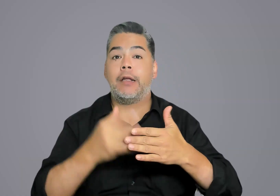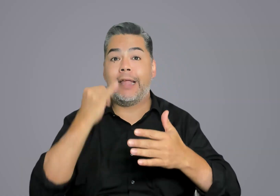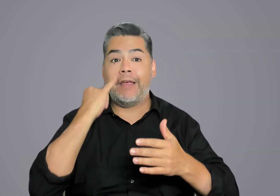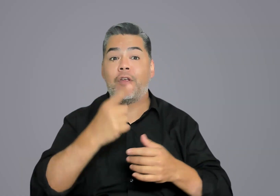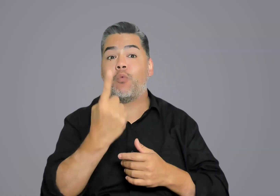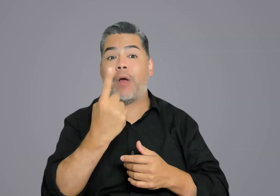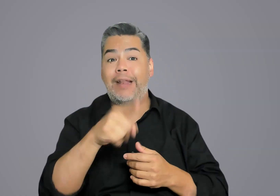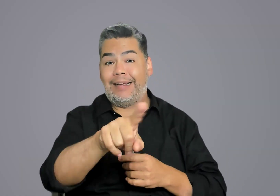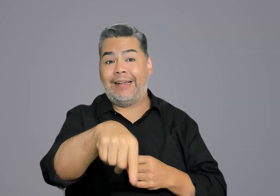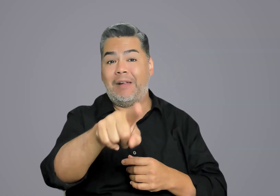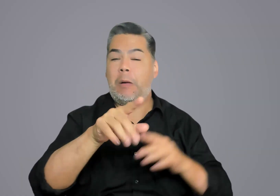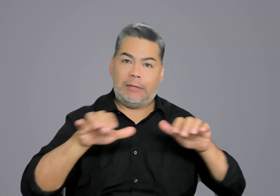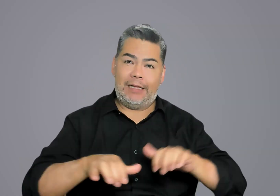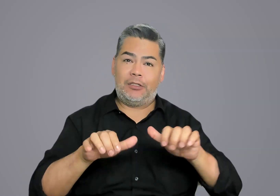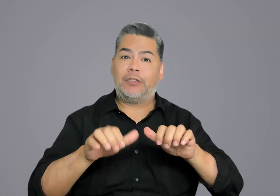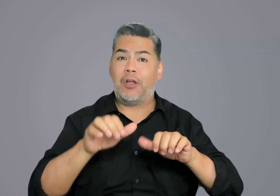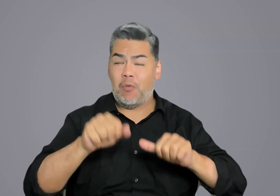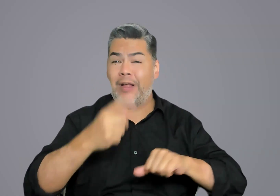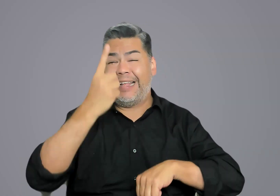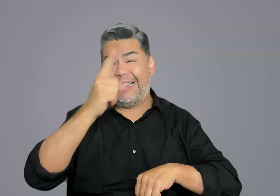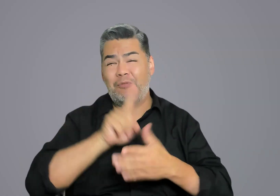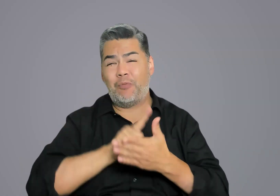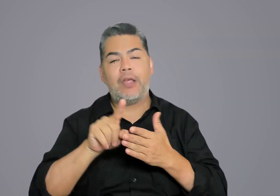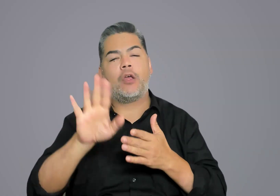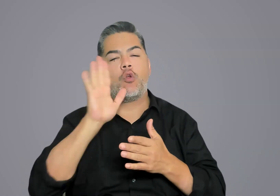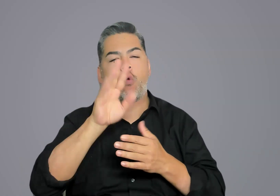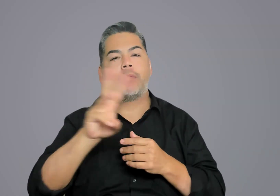week, you'll be making your website more inclusive.